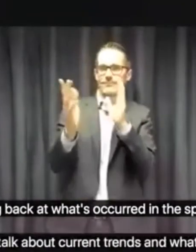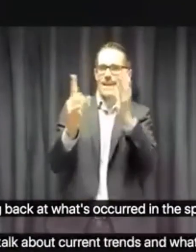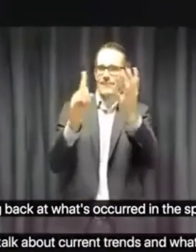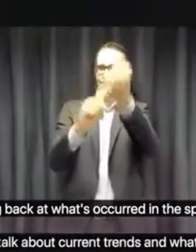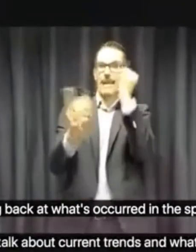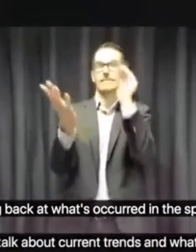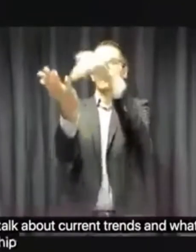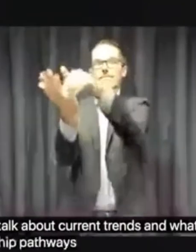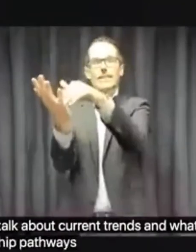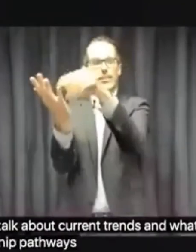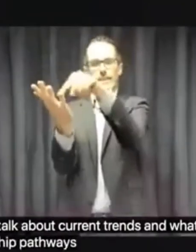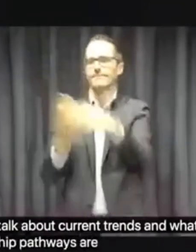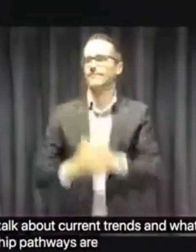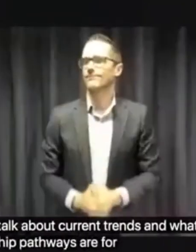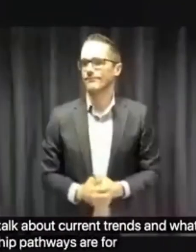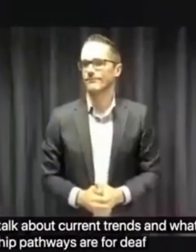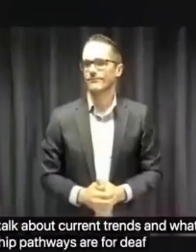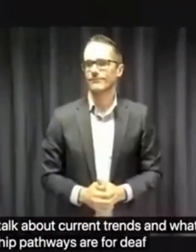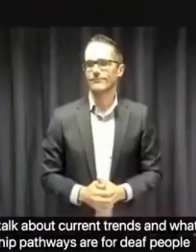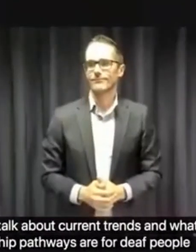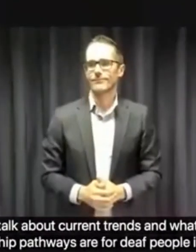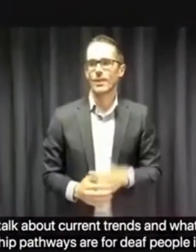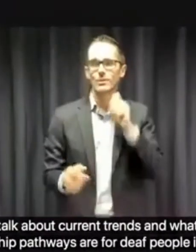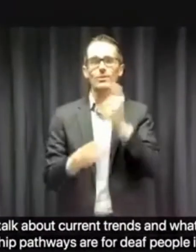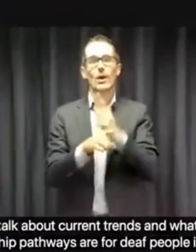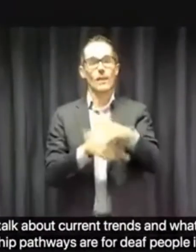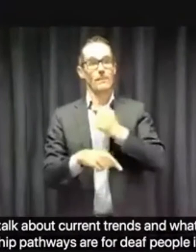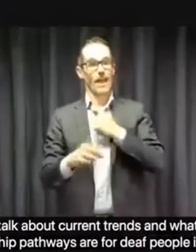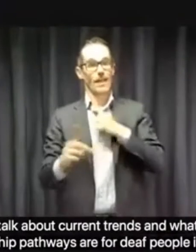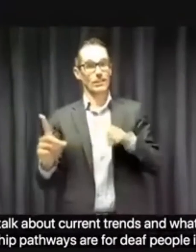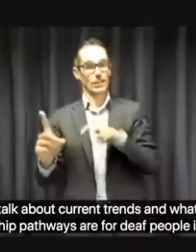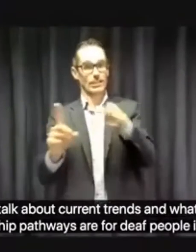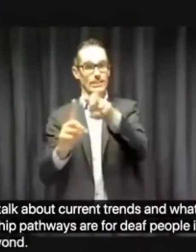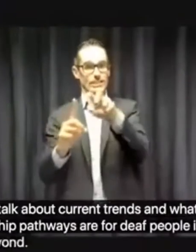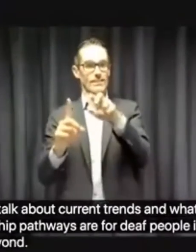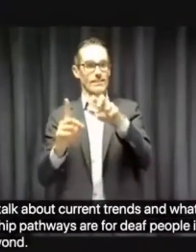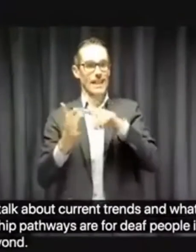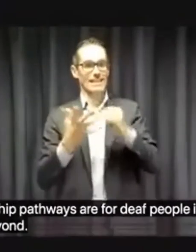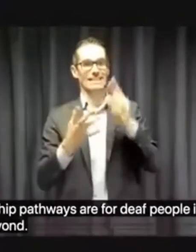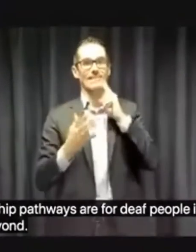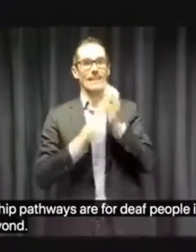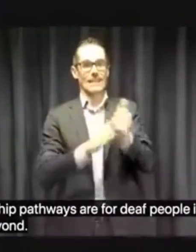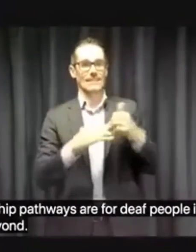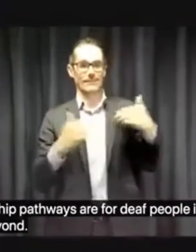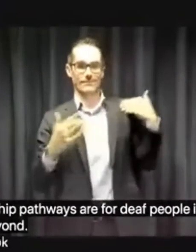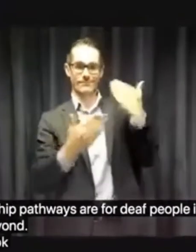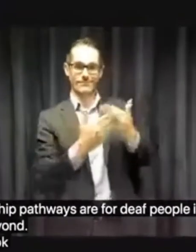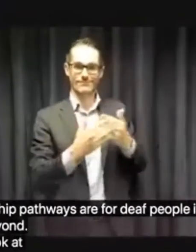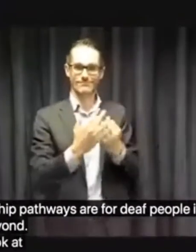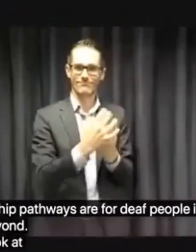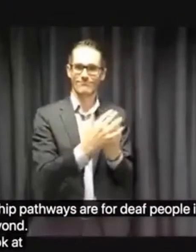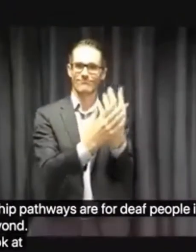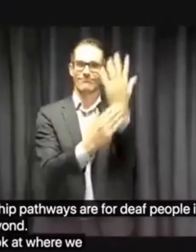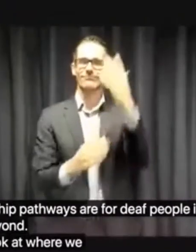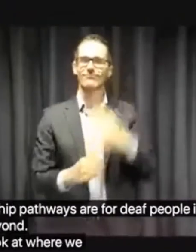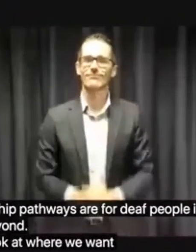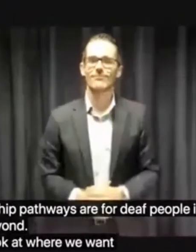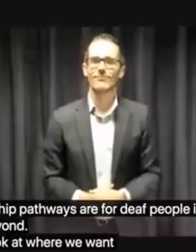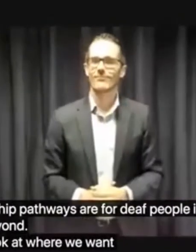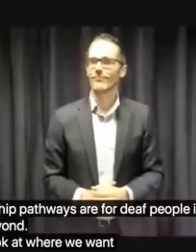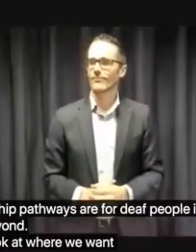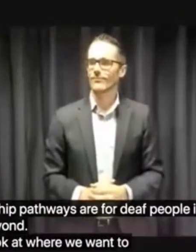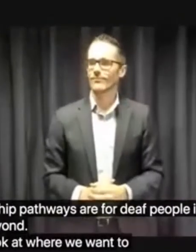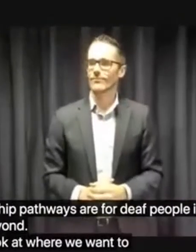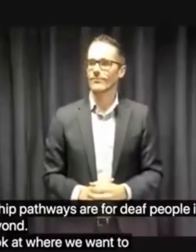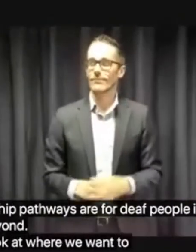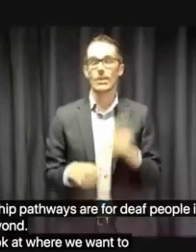and beyond, and also look at where we want to go and land. And I'll talk a little bit about